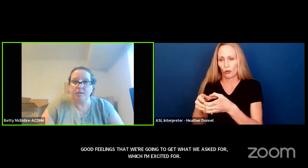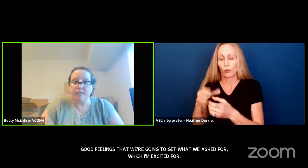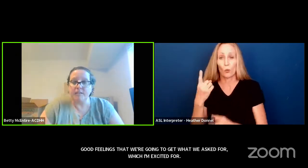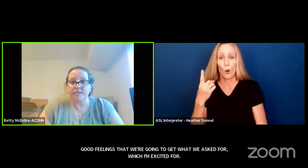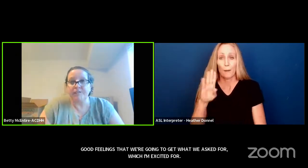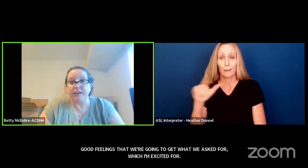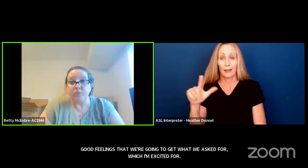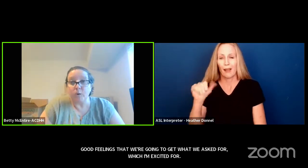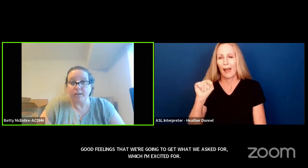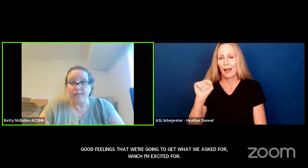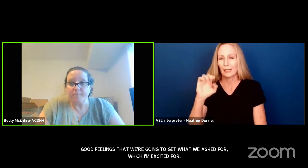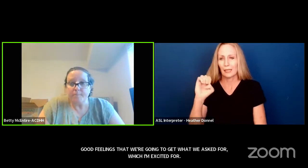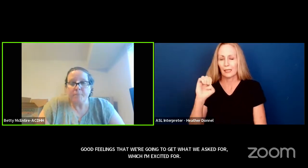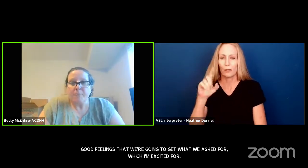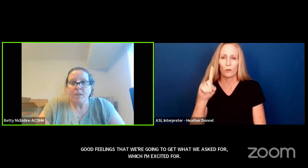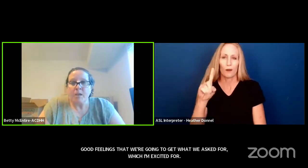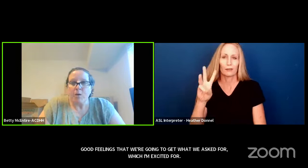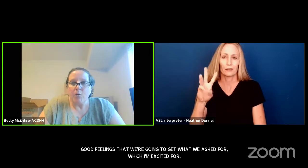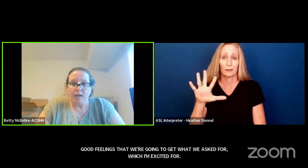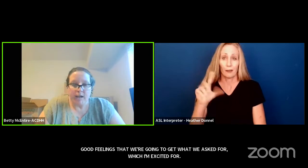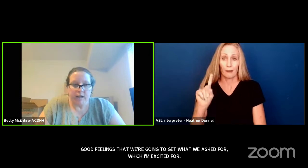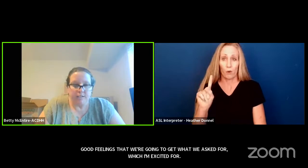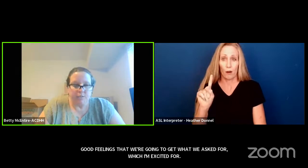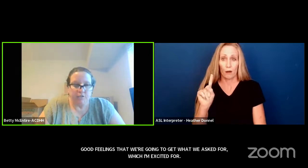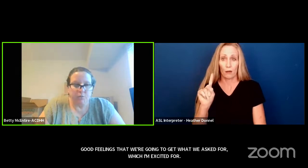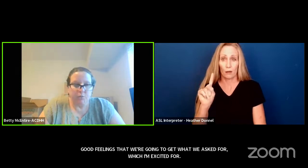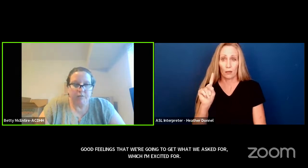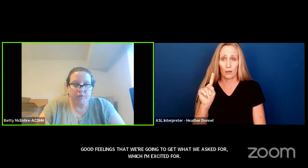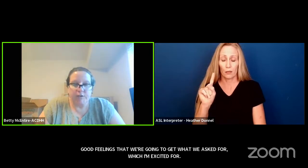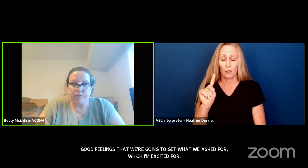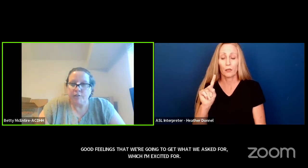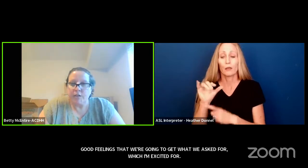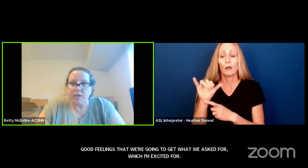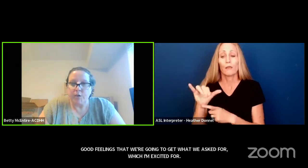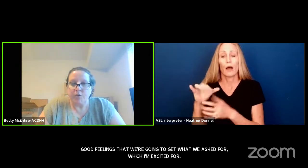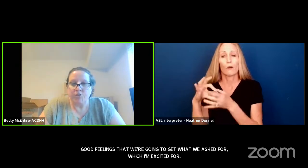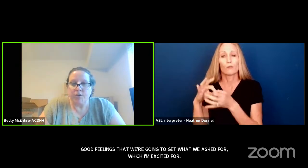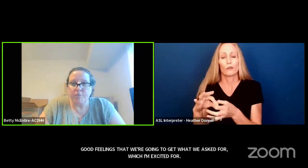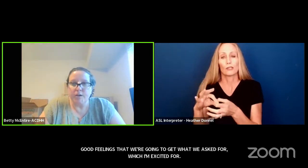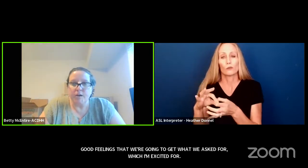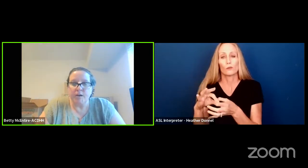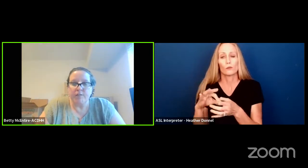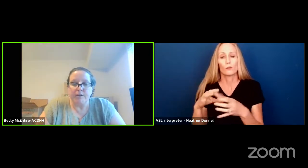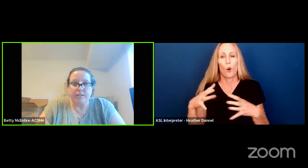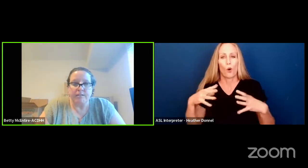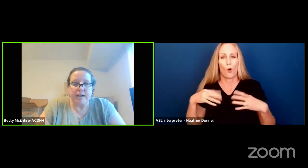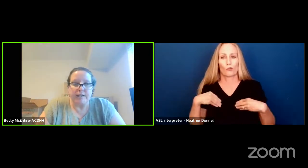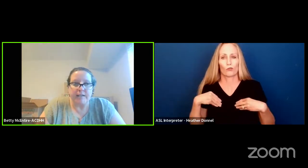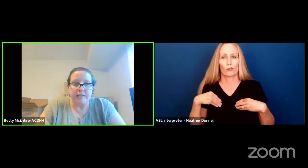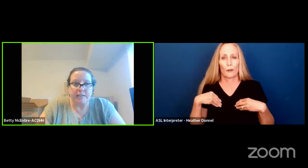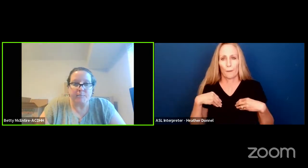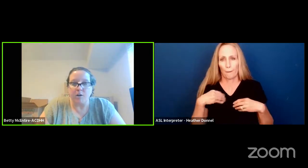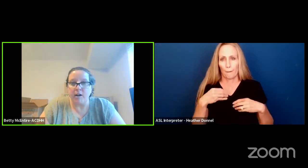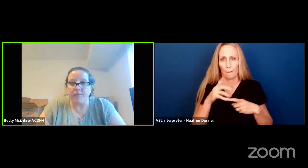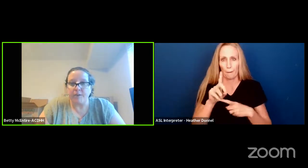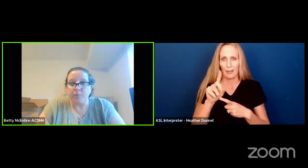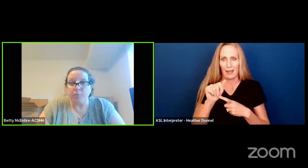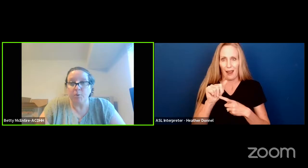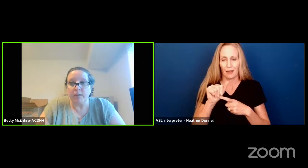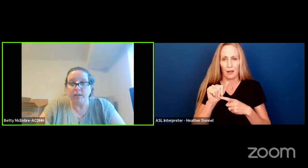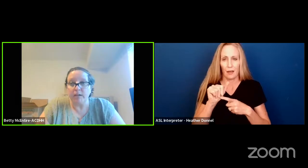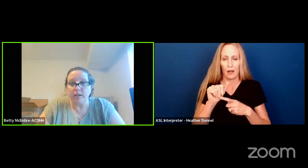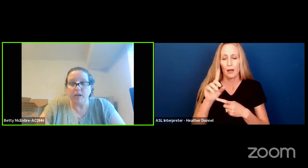SB 1651, what had to do with transferring ownership of data